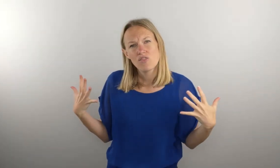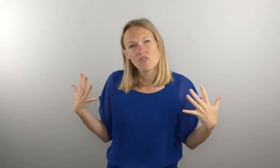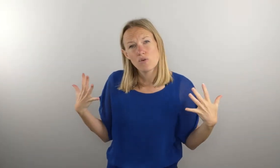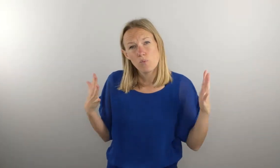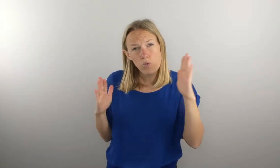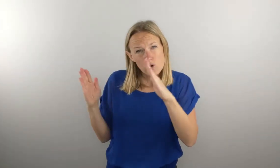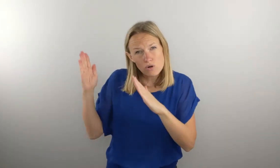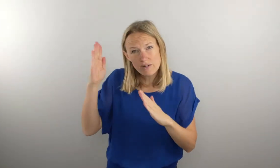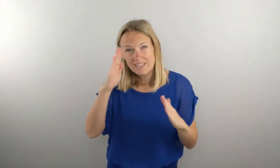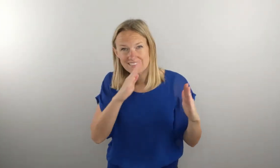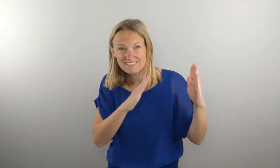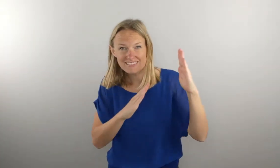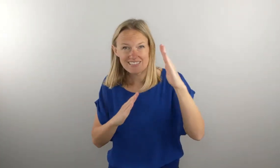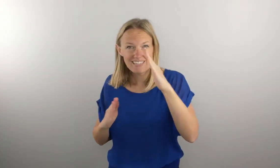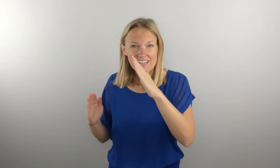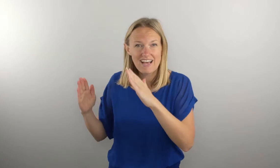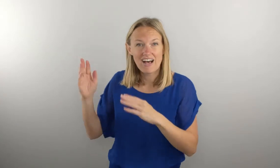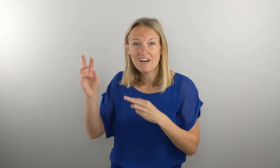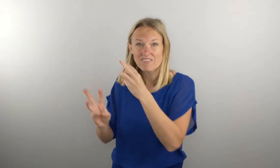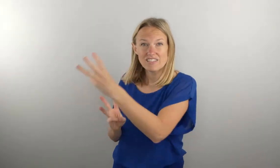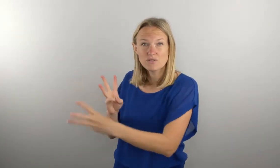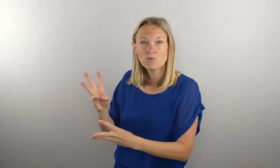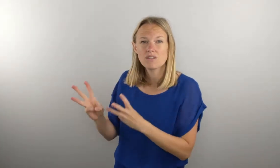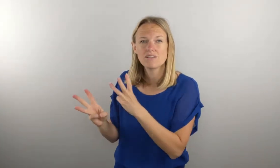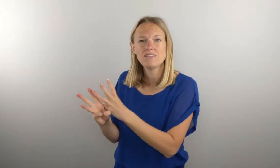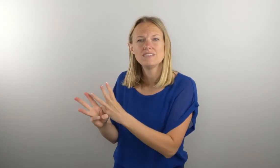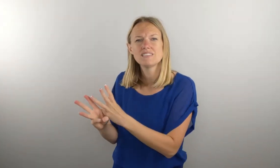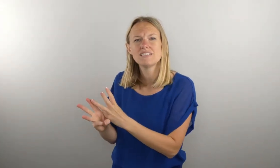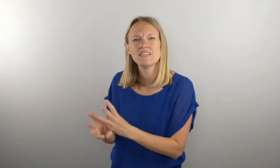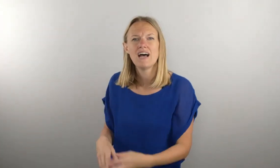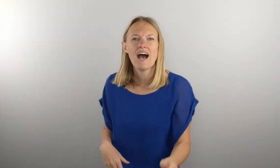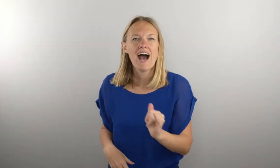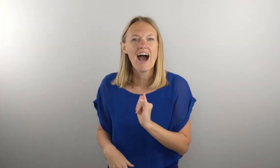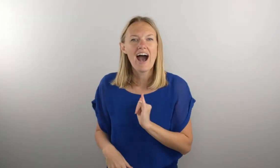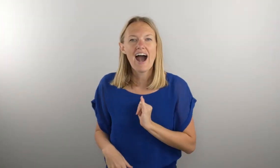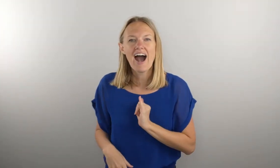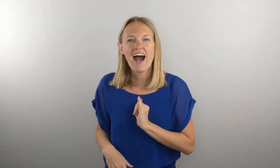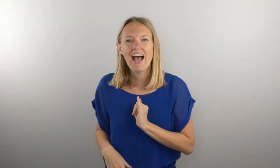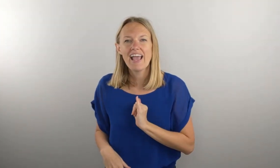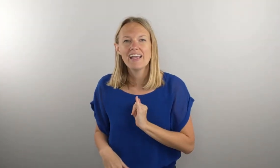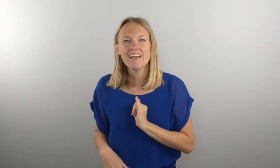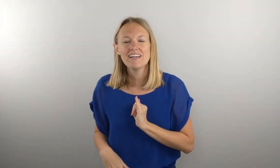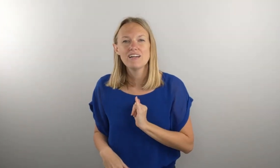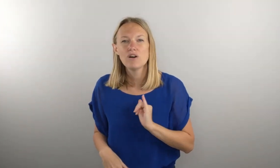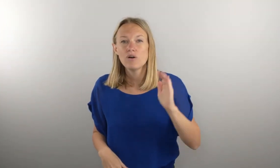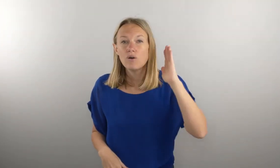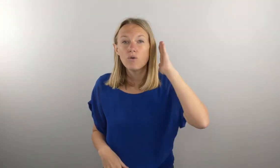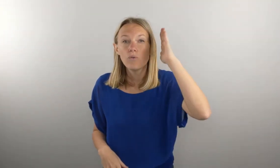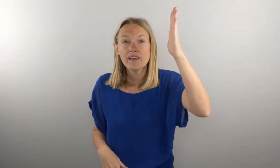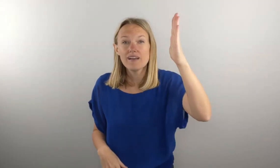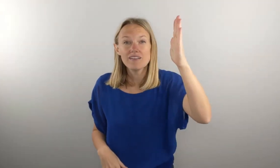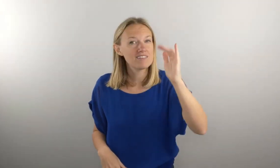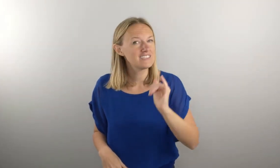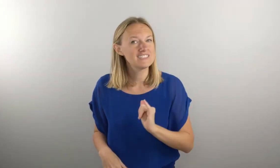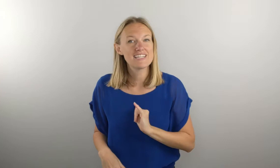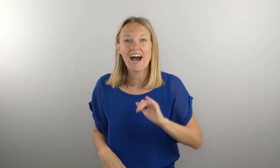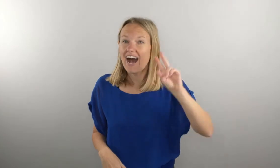the worries of this world, I will, or just